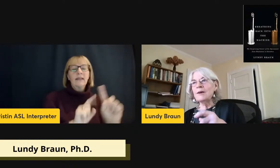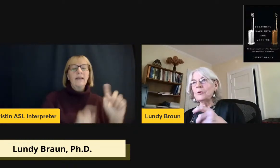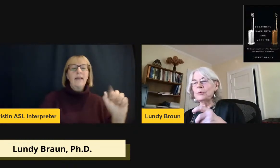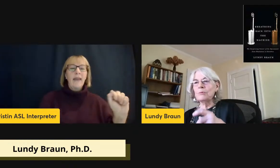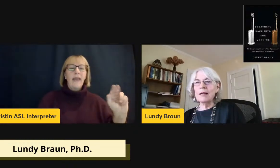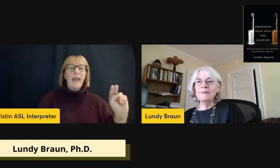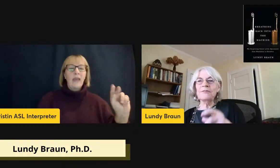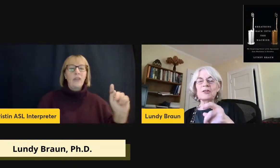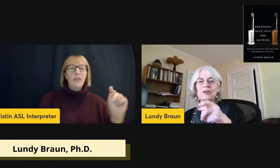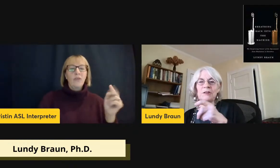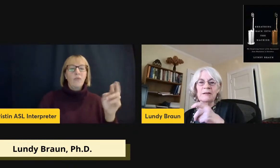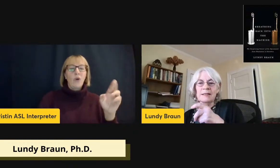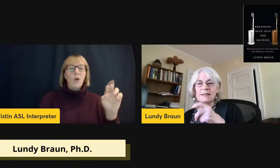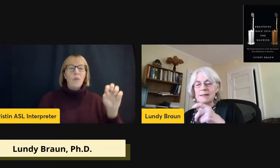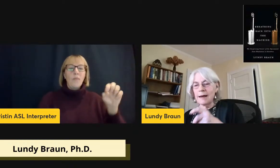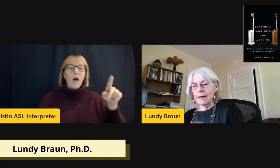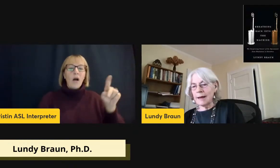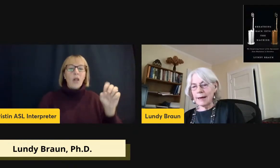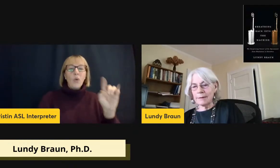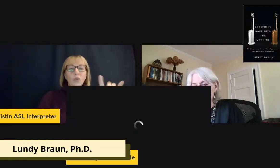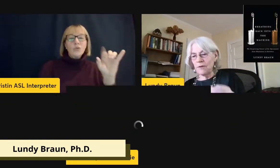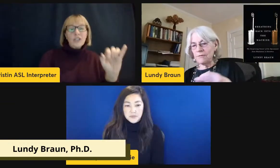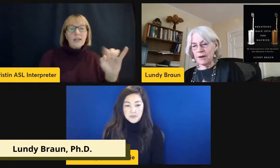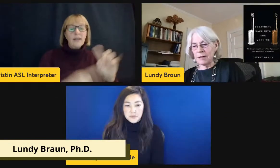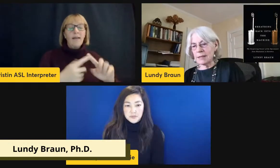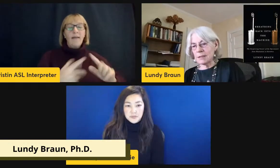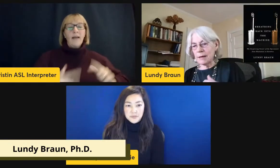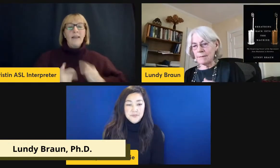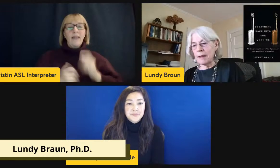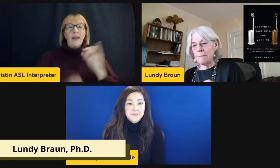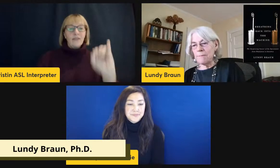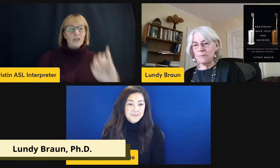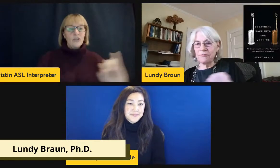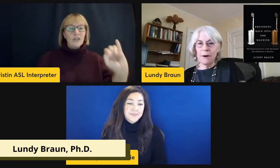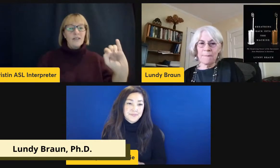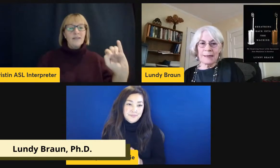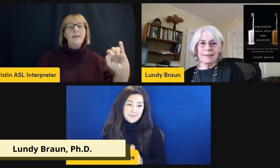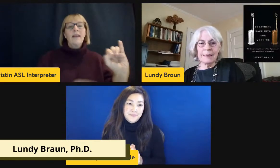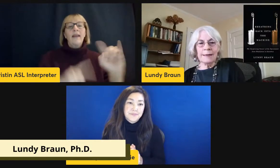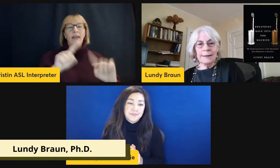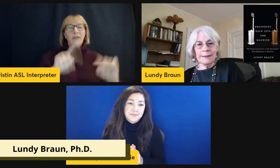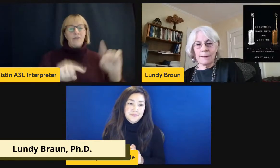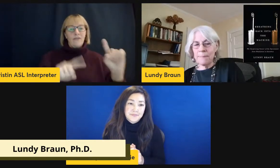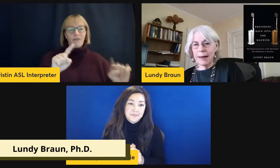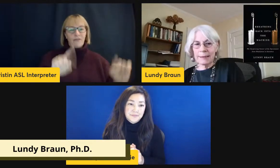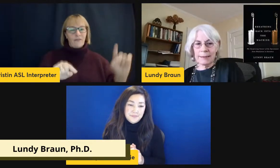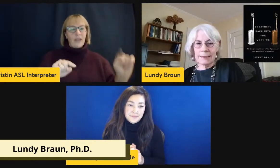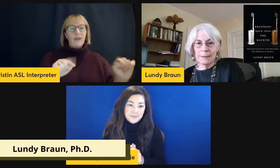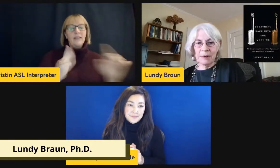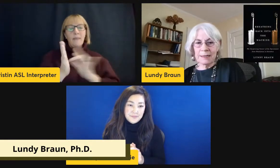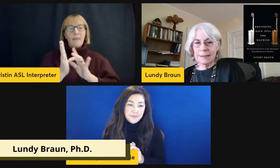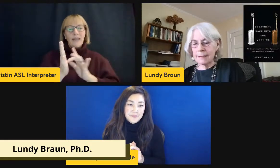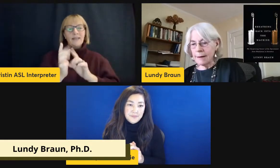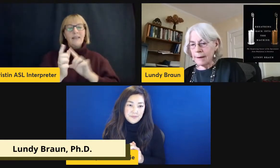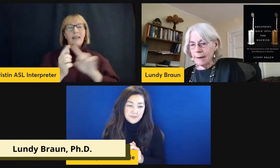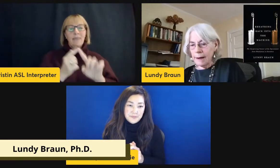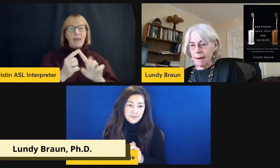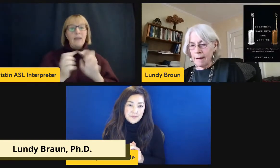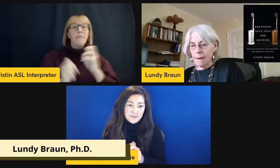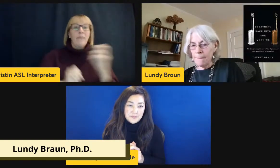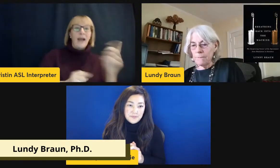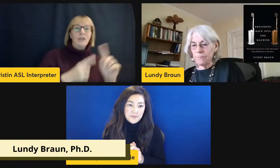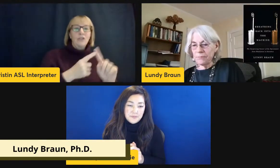anthropometry, through life insurance, and at various from medicine and then back into medicine.